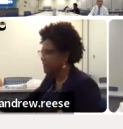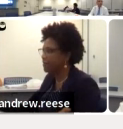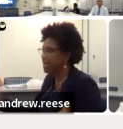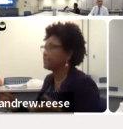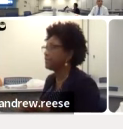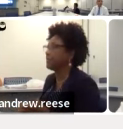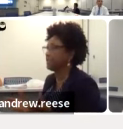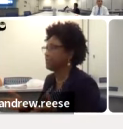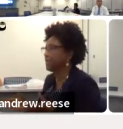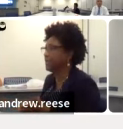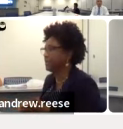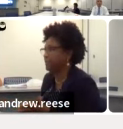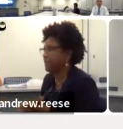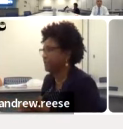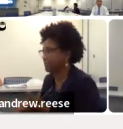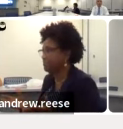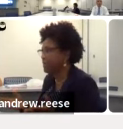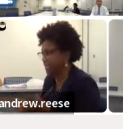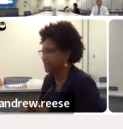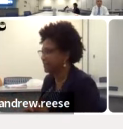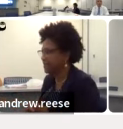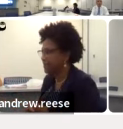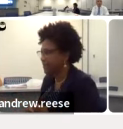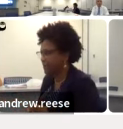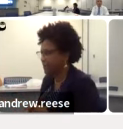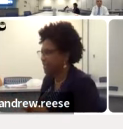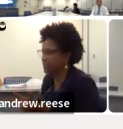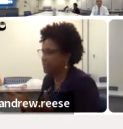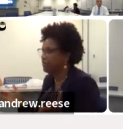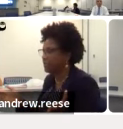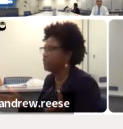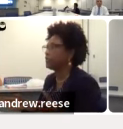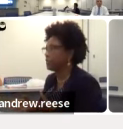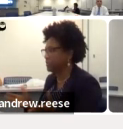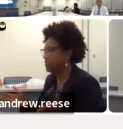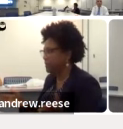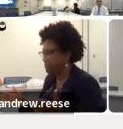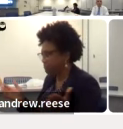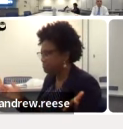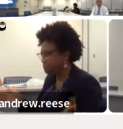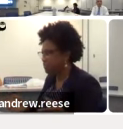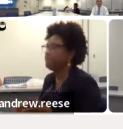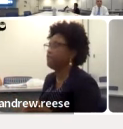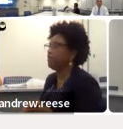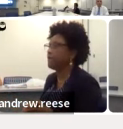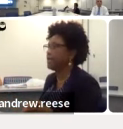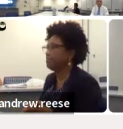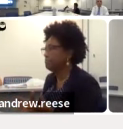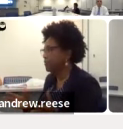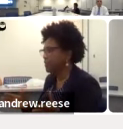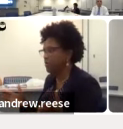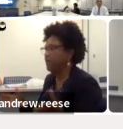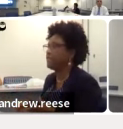The VR counselors participate in treatment meetings, because it is always good to be involved